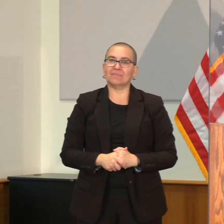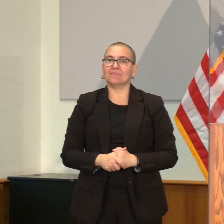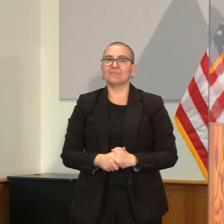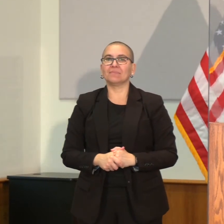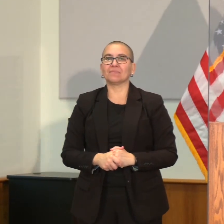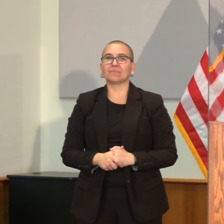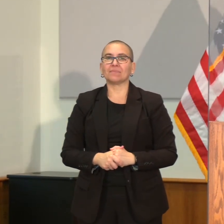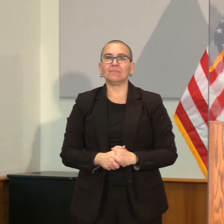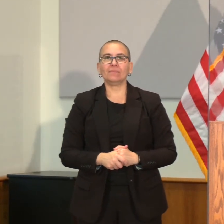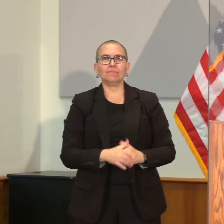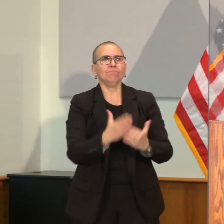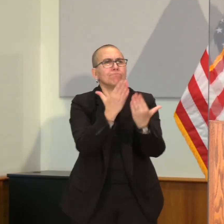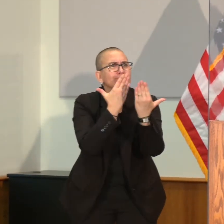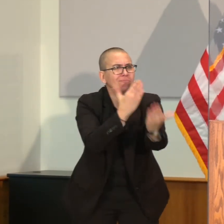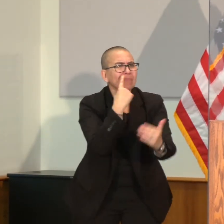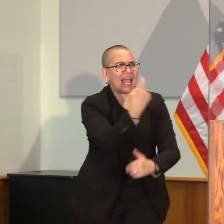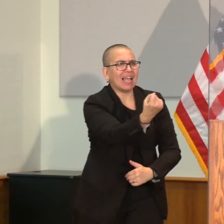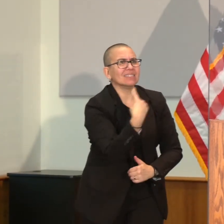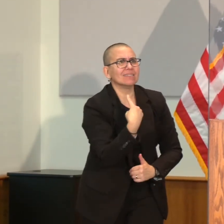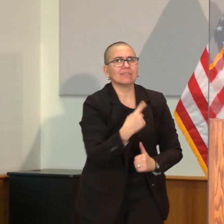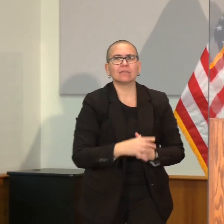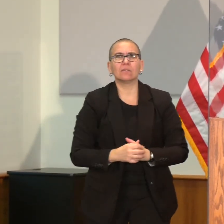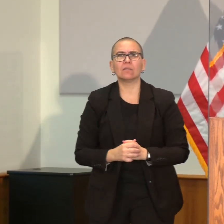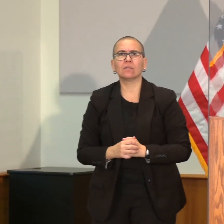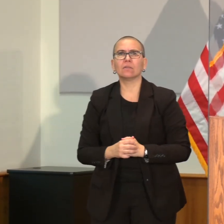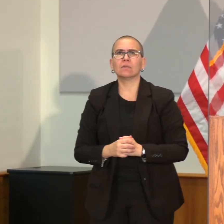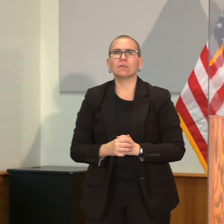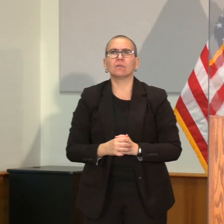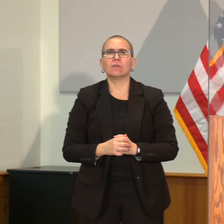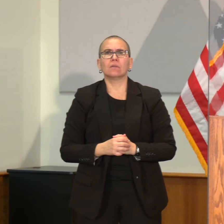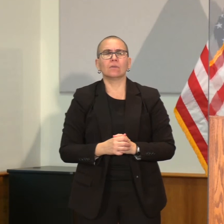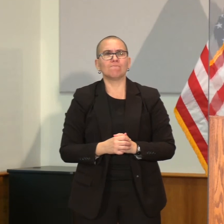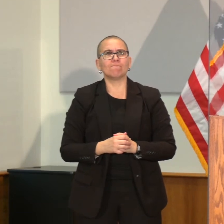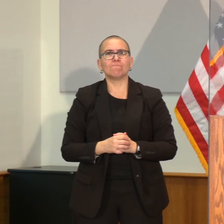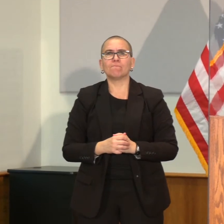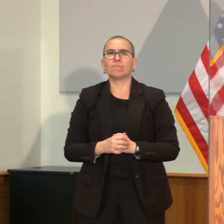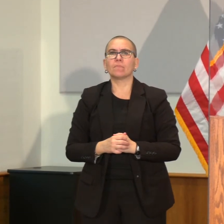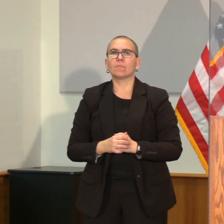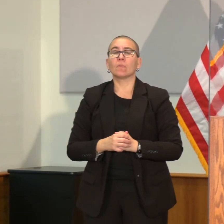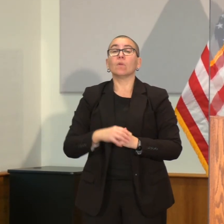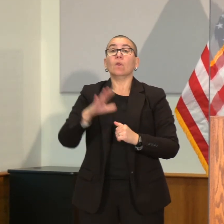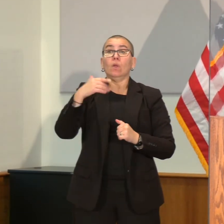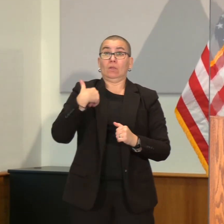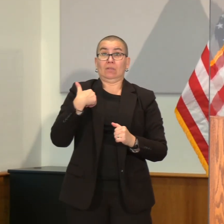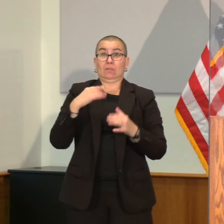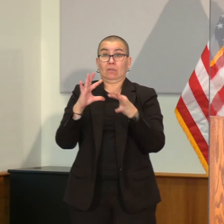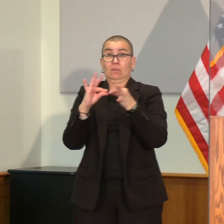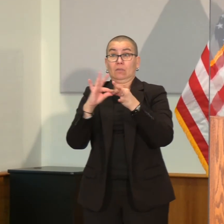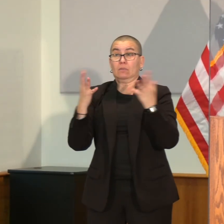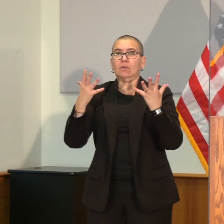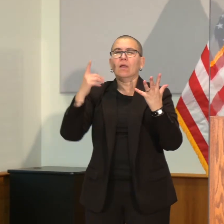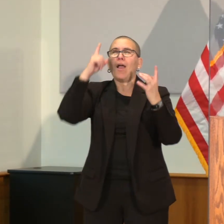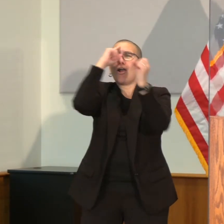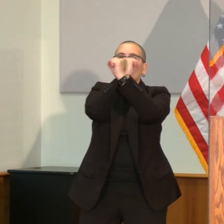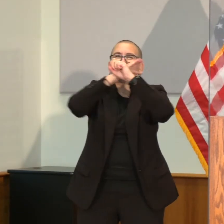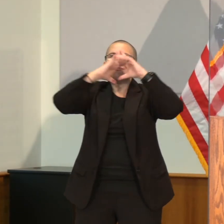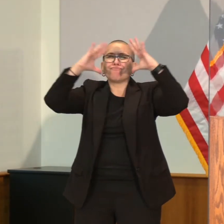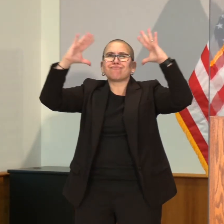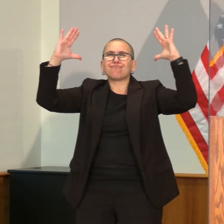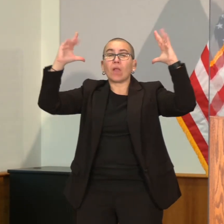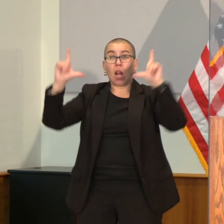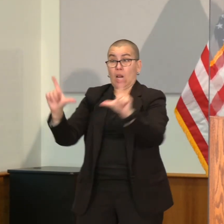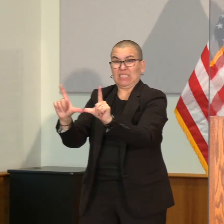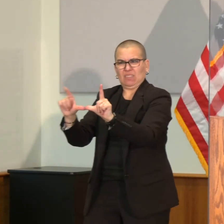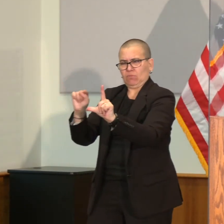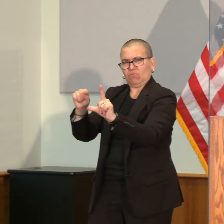you for the question. I think that's a great step. What I mentioned earlier about this radical notion that our license should mean something. The